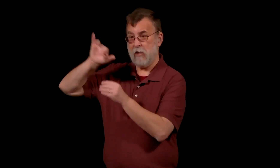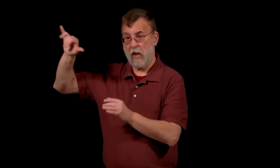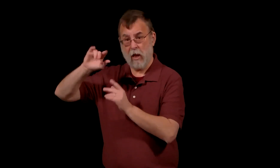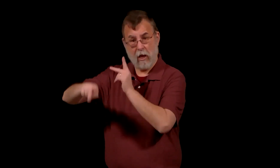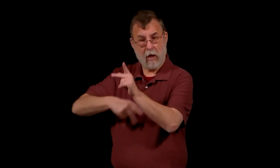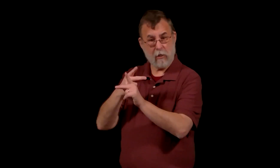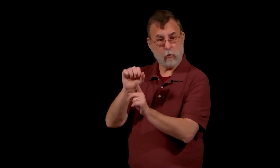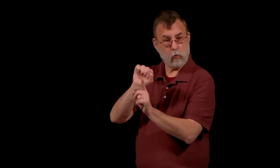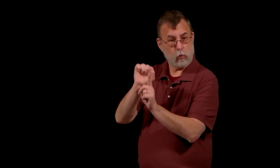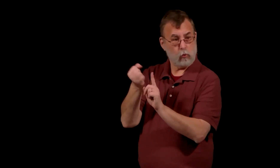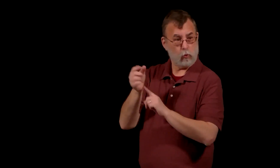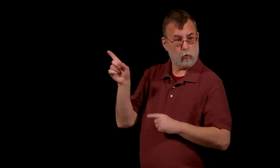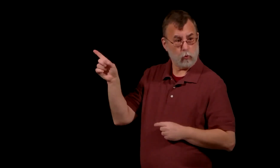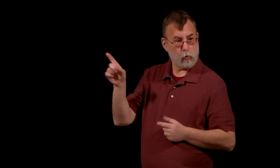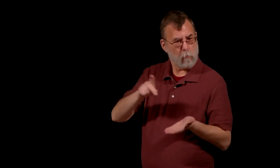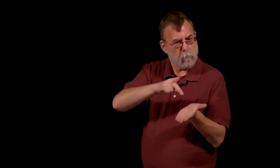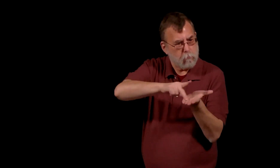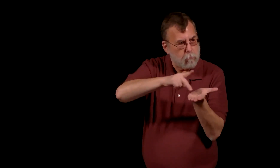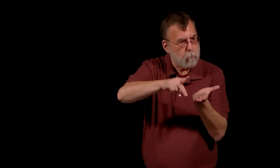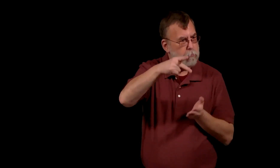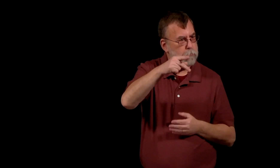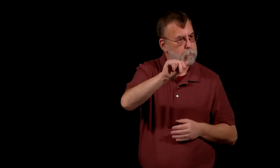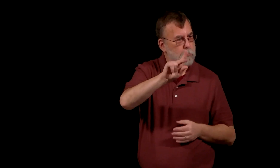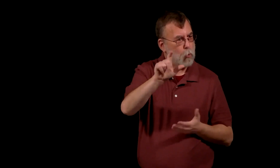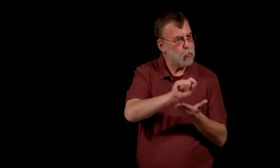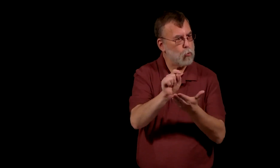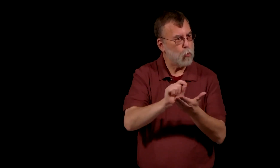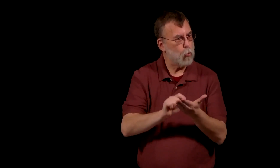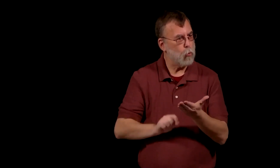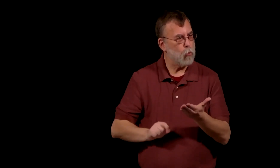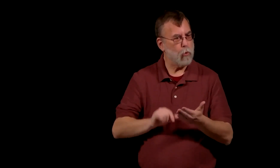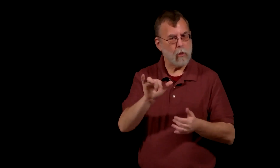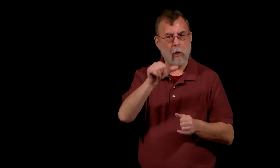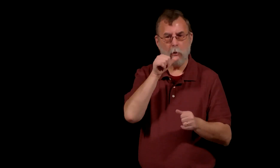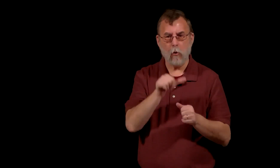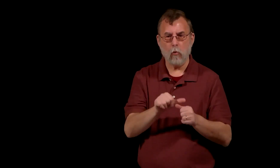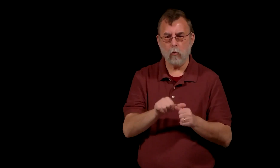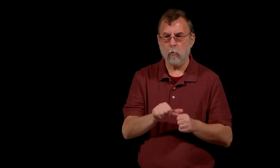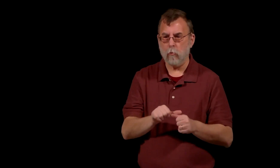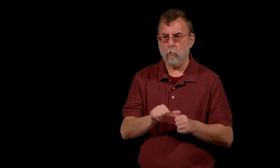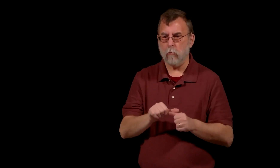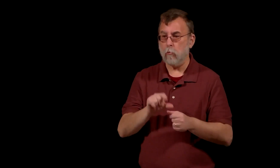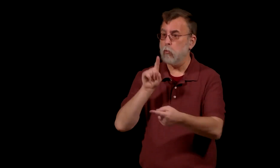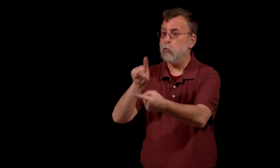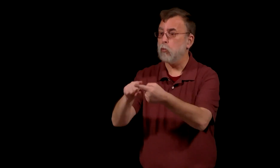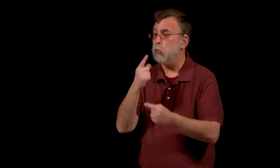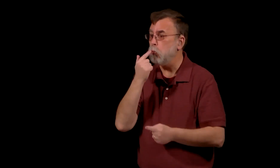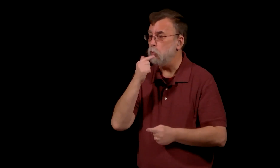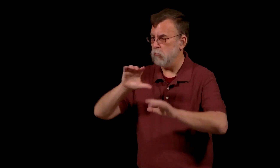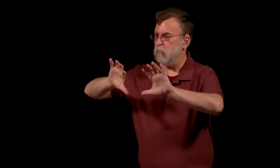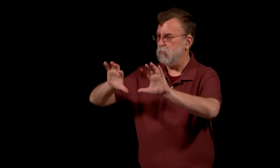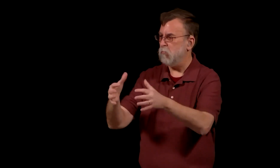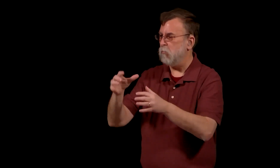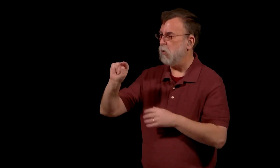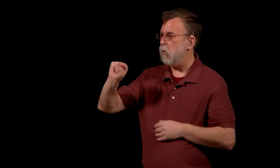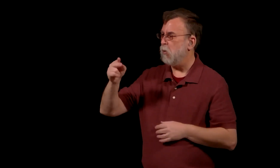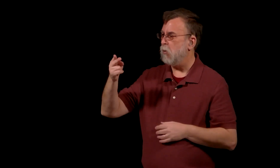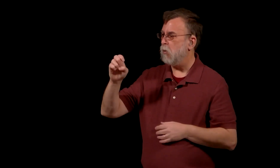So today, in this kind of situation, Paul wrote that. He wrote a letter to a